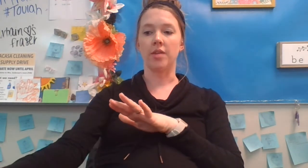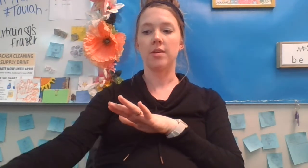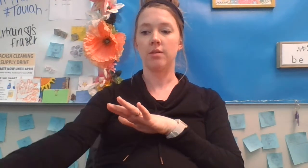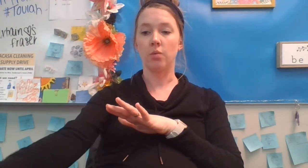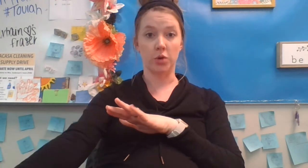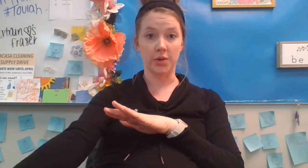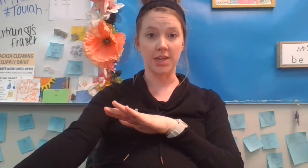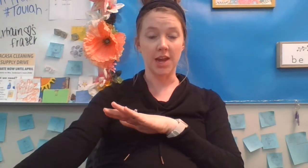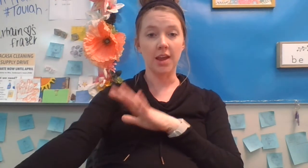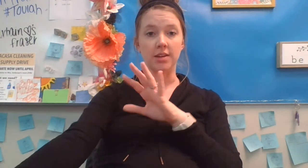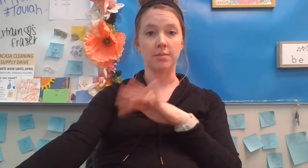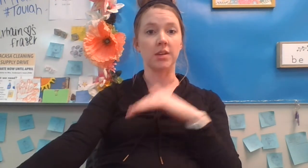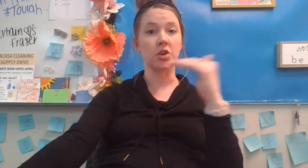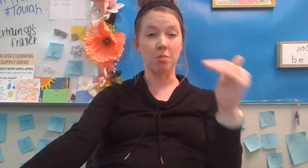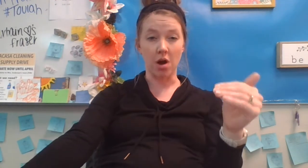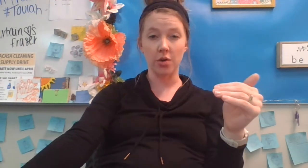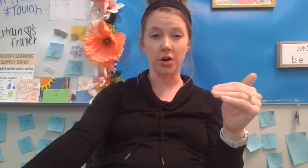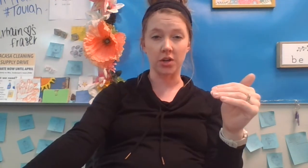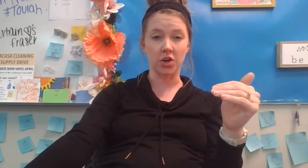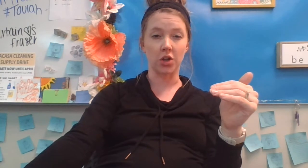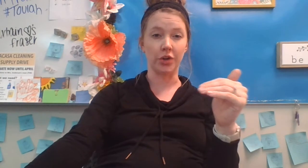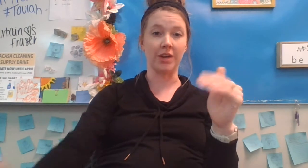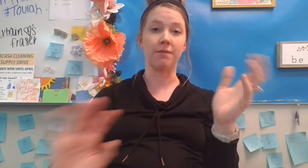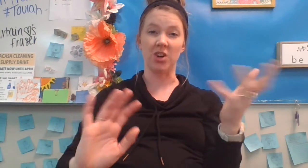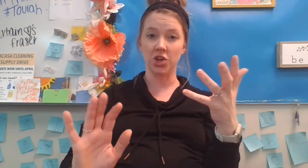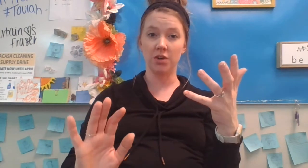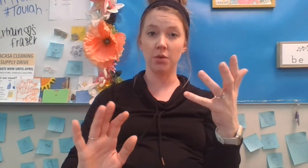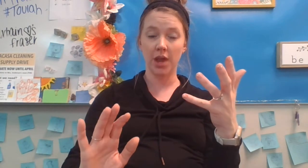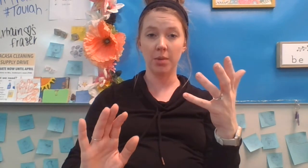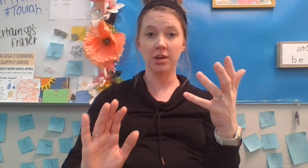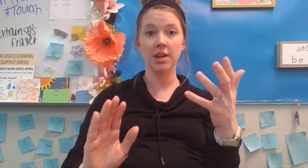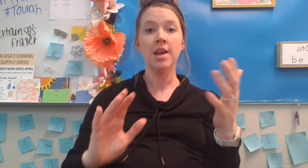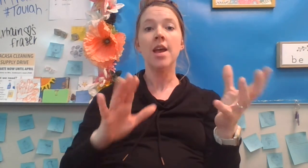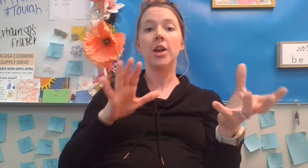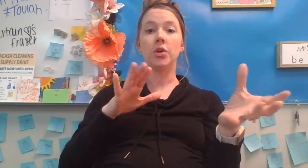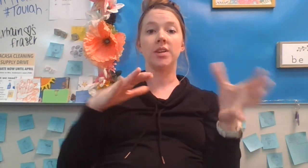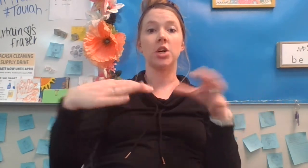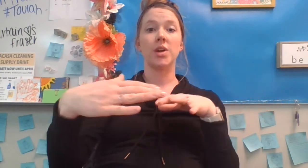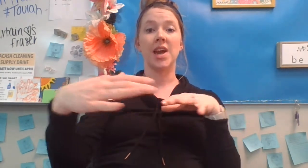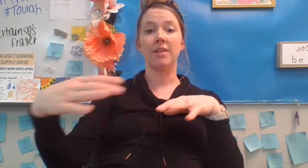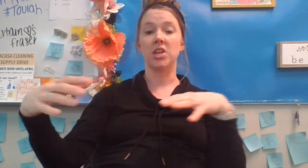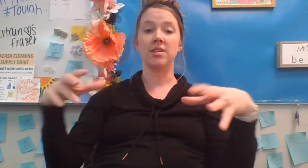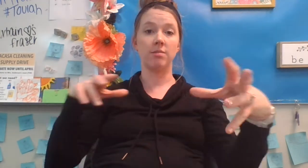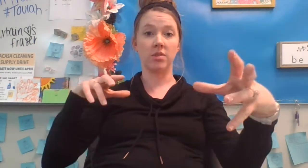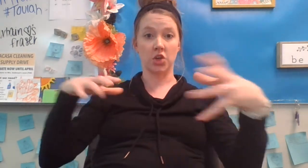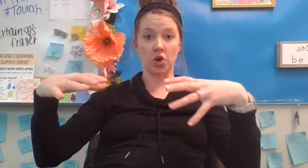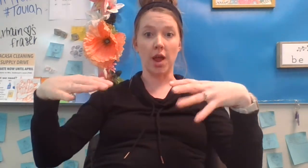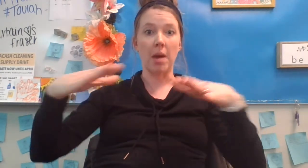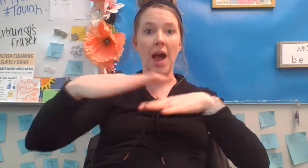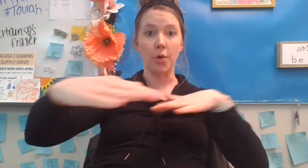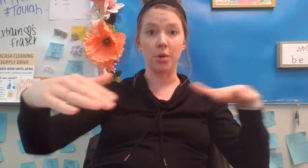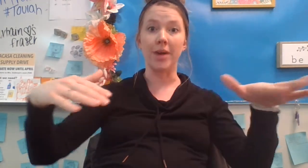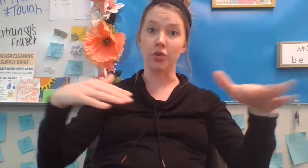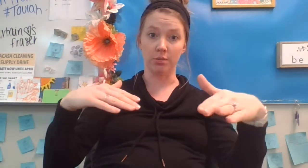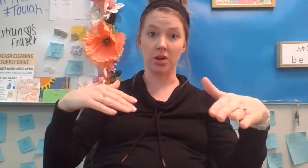with what we're doing today is because tomorrow you're going to start learning furniture vocabulary, and you guys are going to have to describe how your bedrooms are